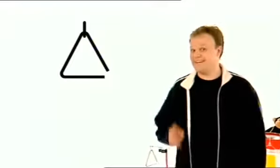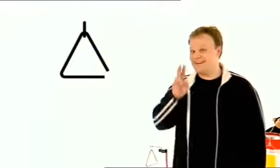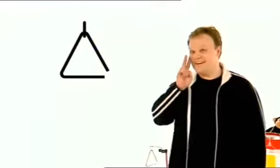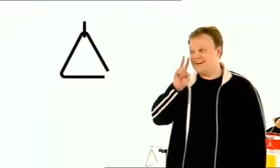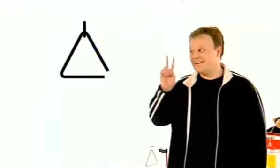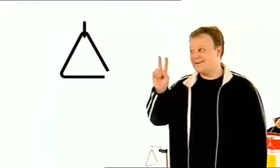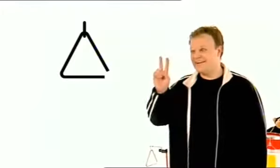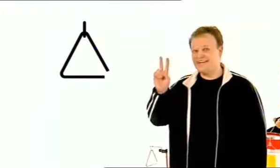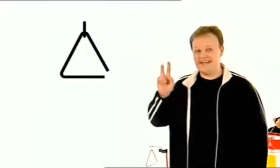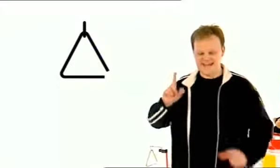Look,